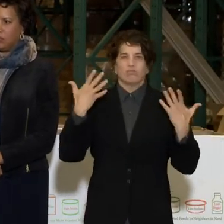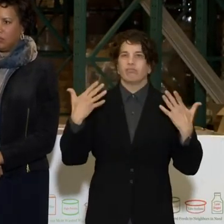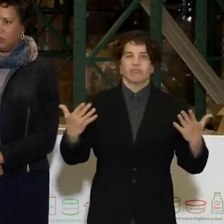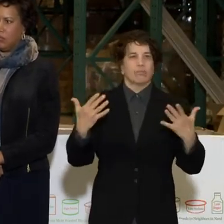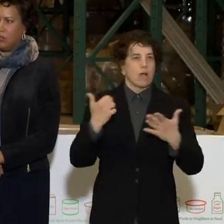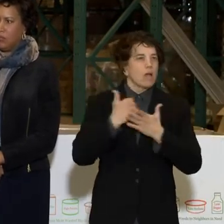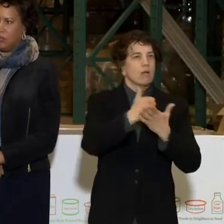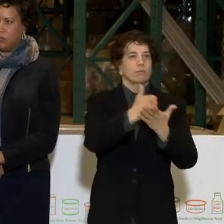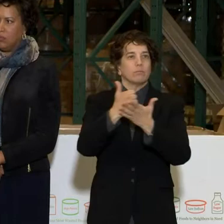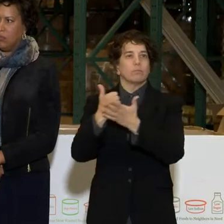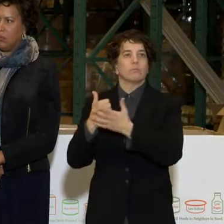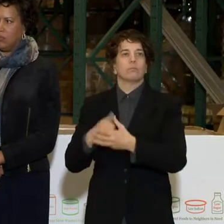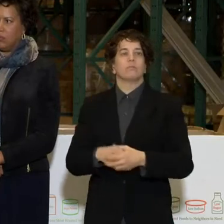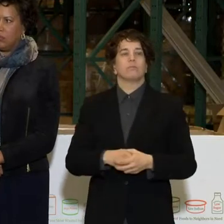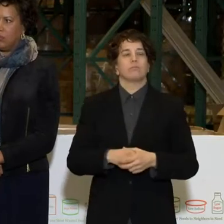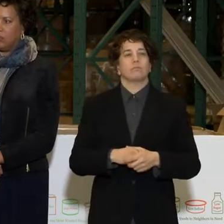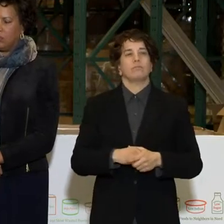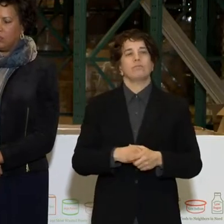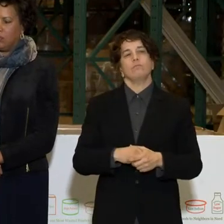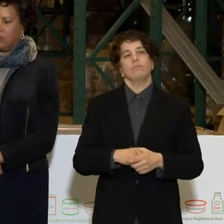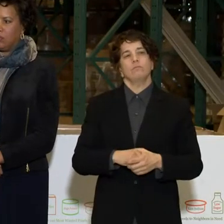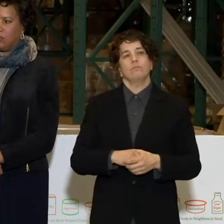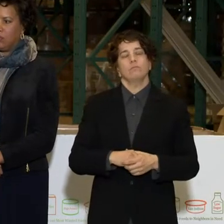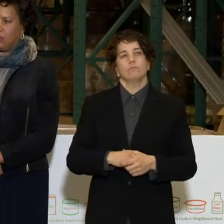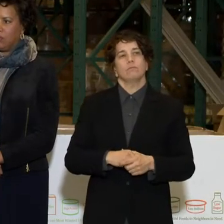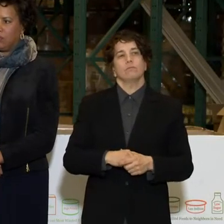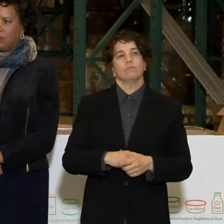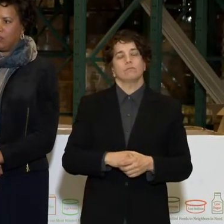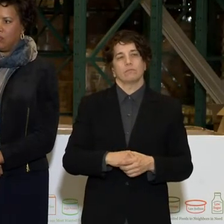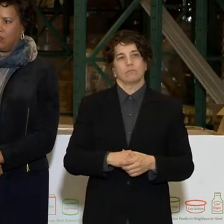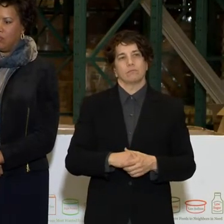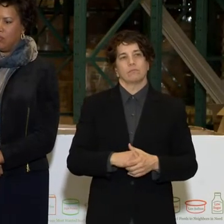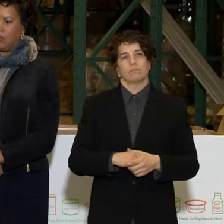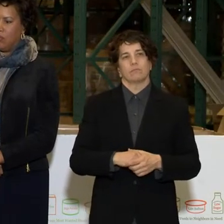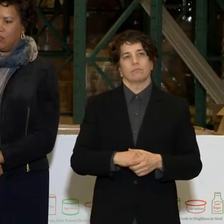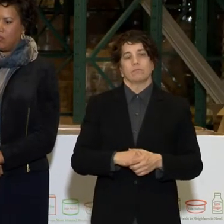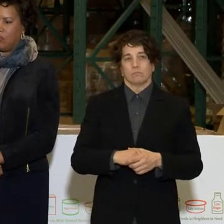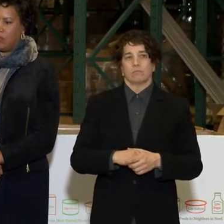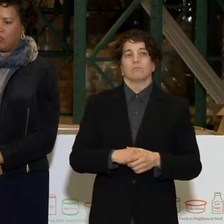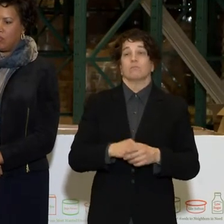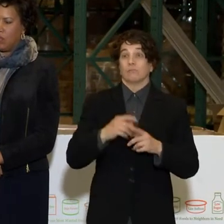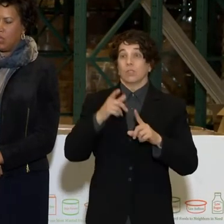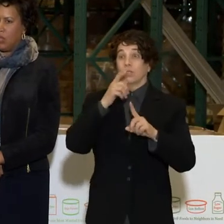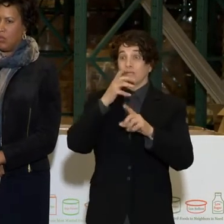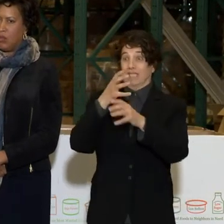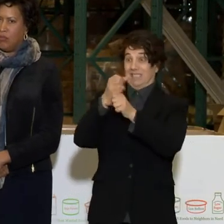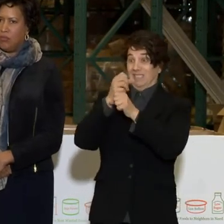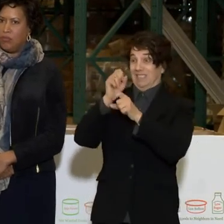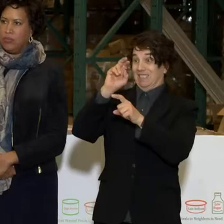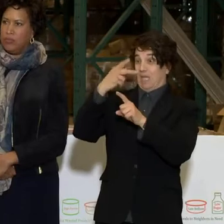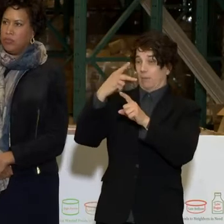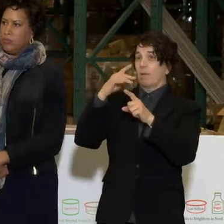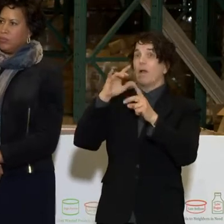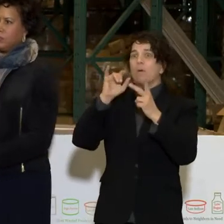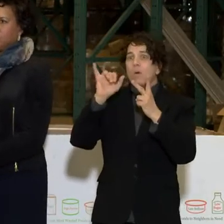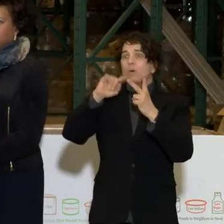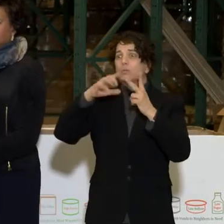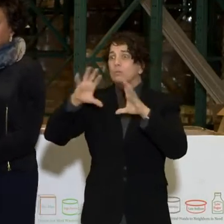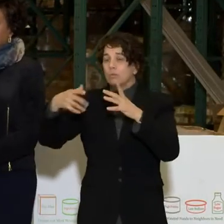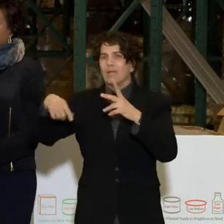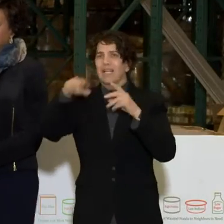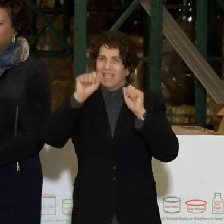SNAP and now have the ability to do so with DC government's support. So we applaud the mayor and her team for making this a priority